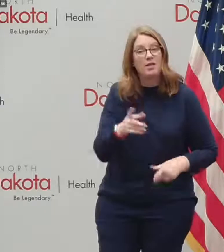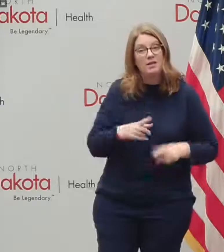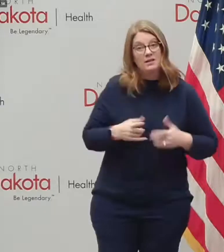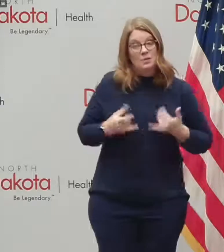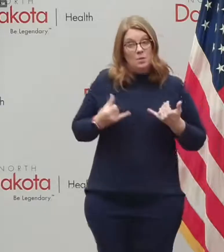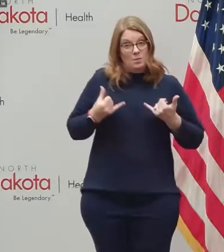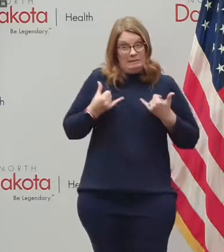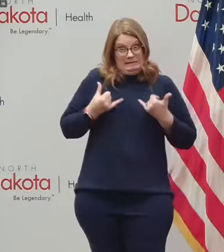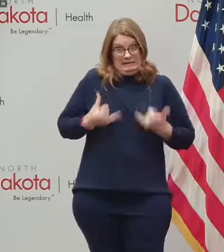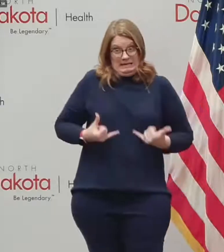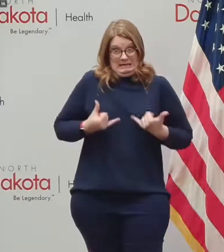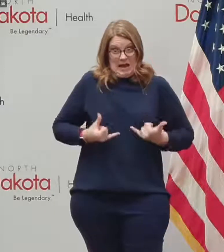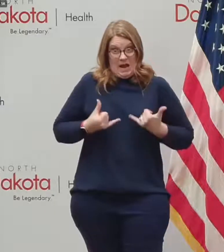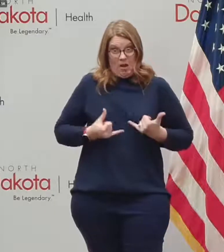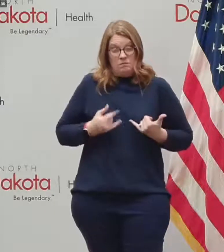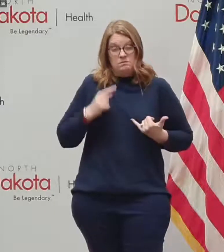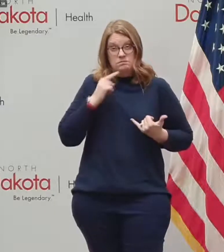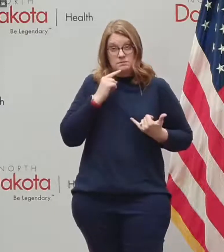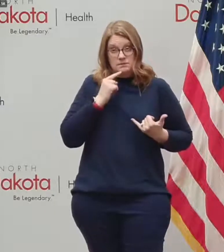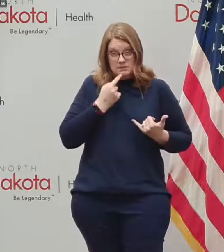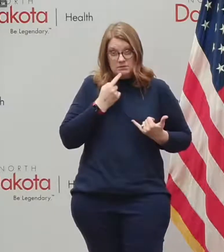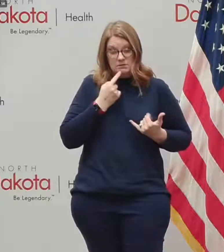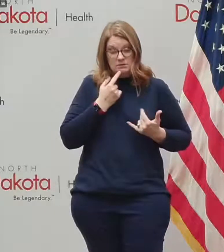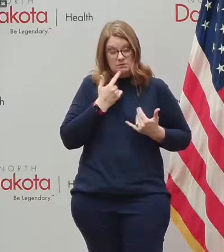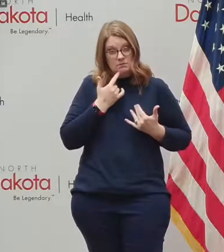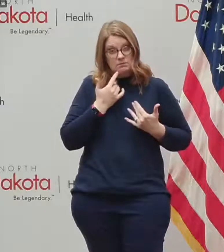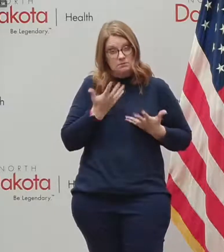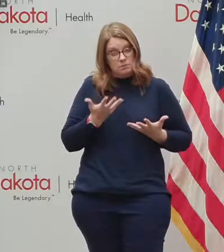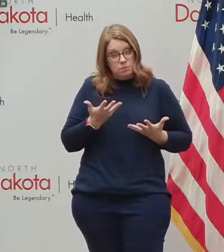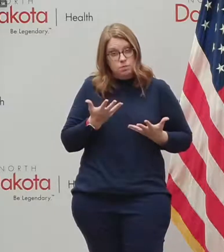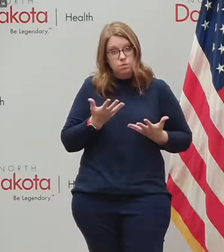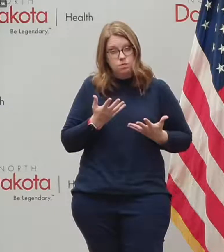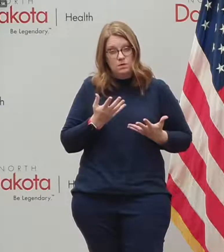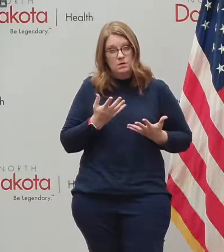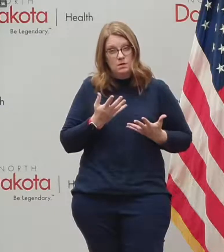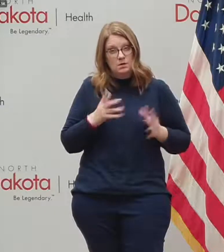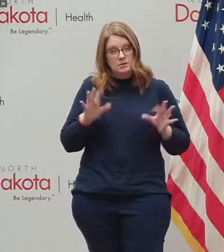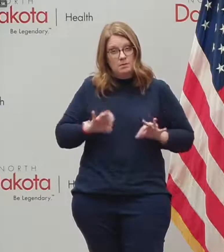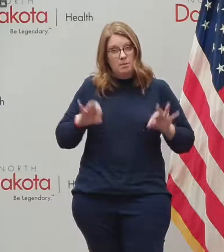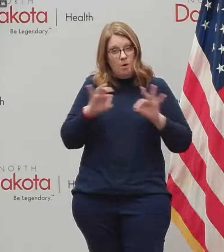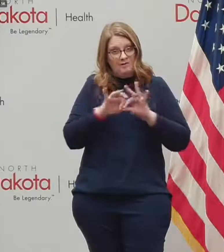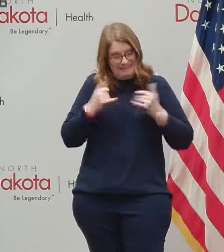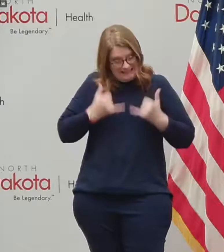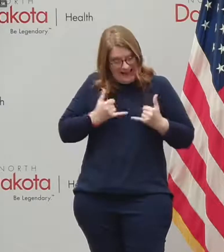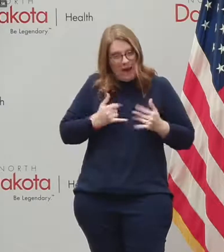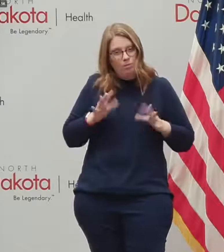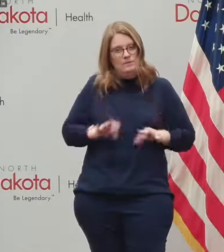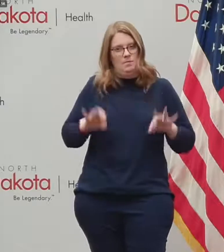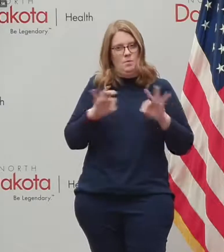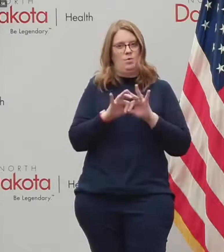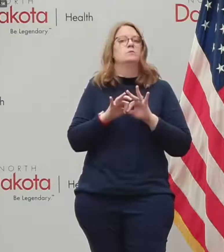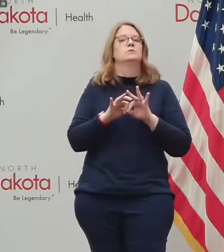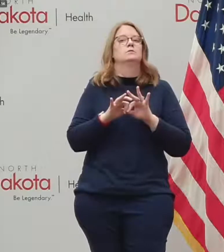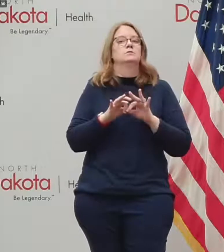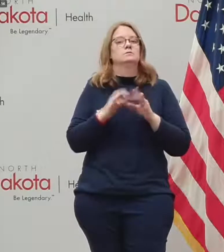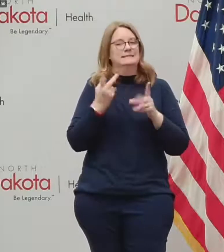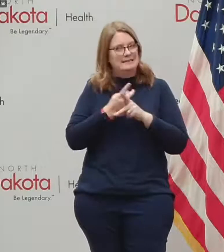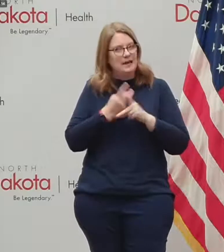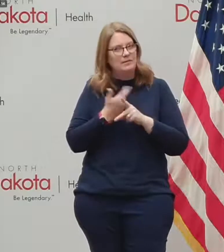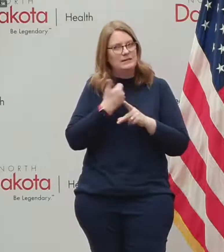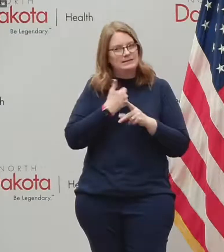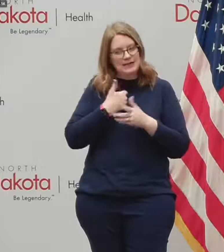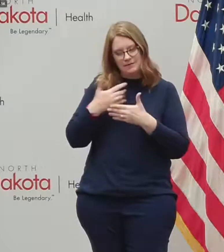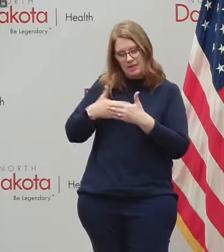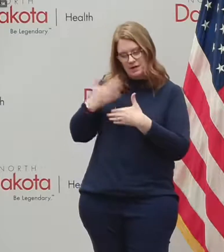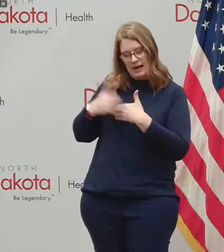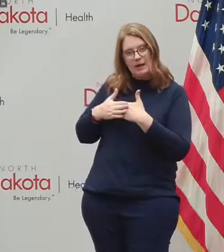through these critical times that we're in right now, it's important that we continue to take care of ourselves and our neighbors.